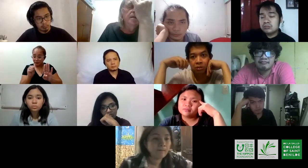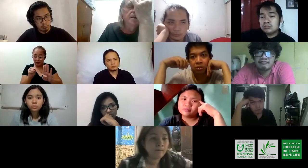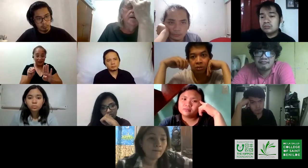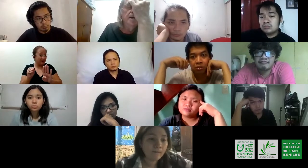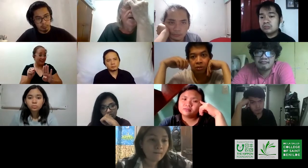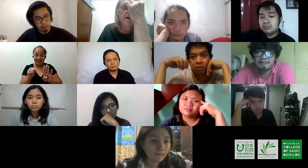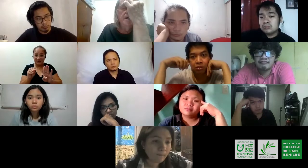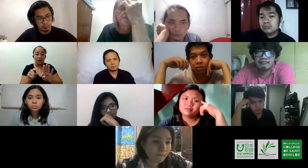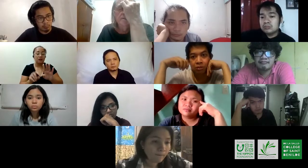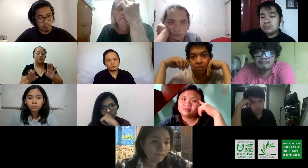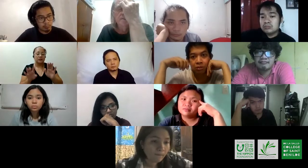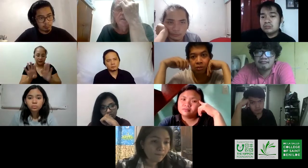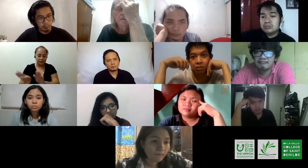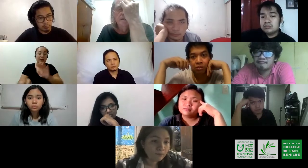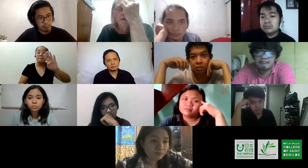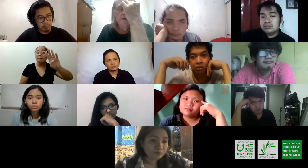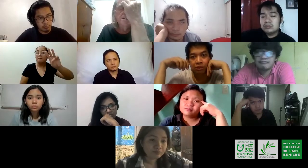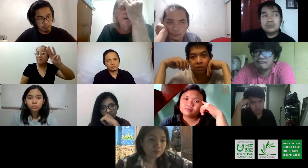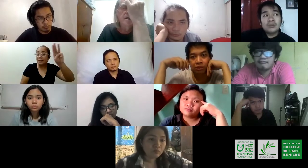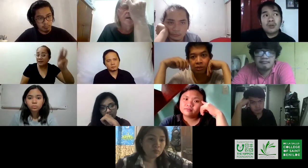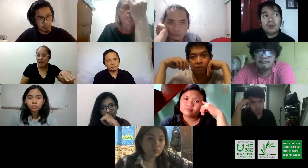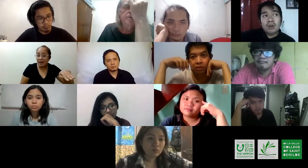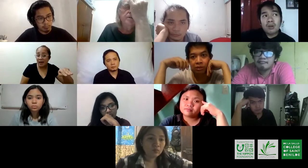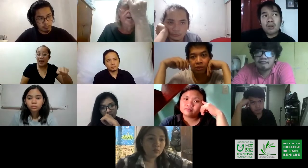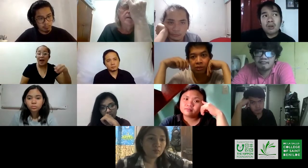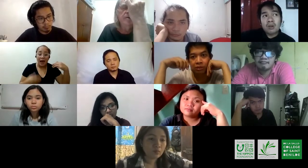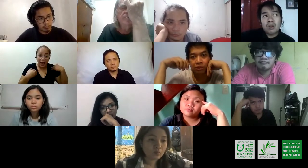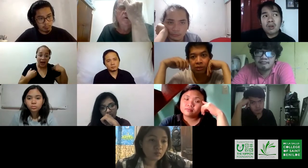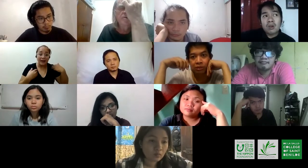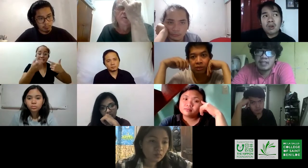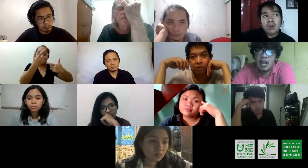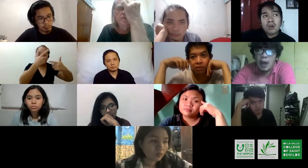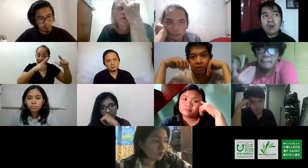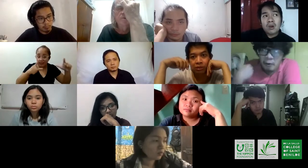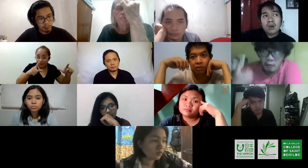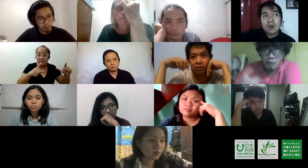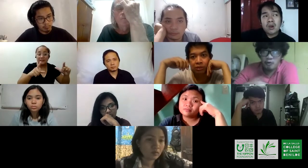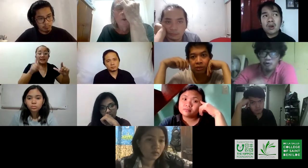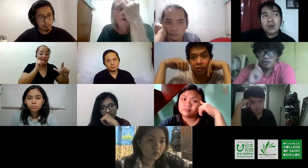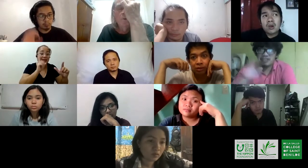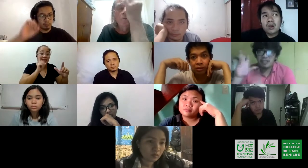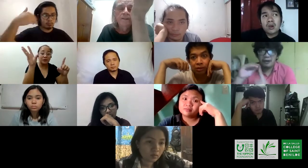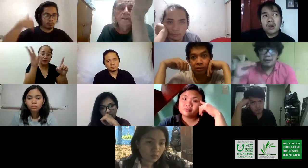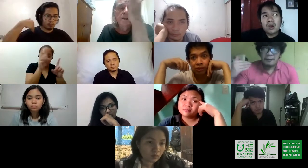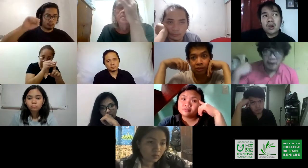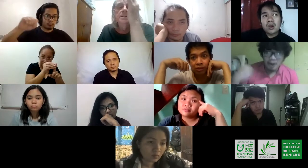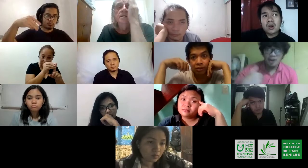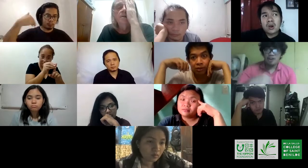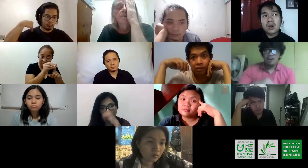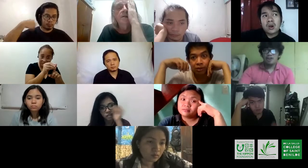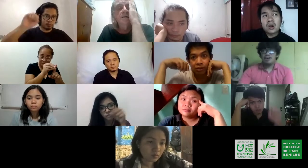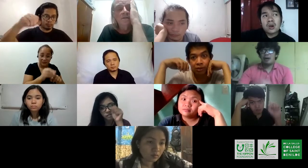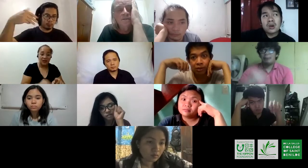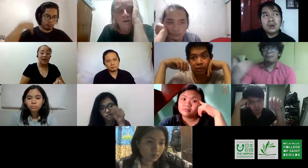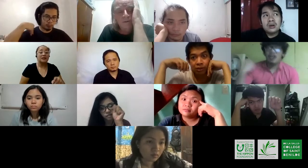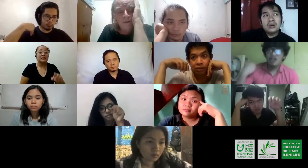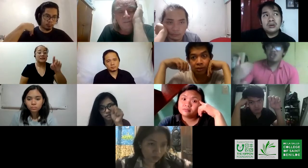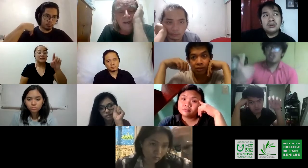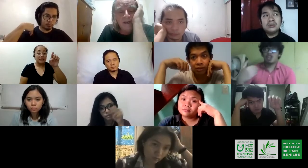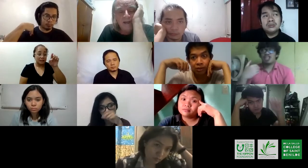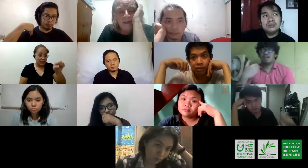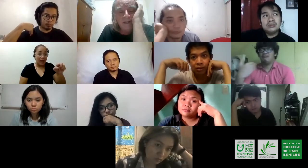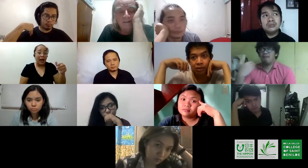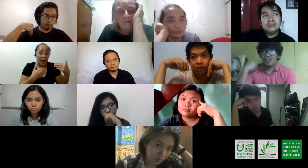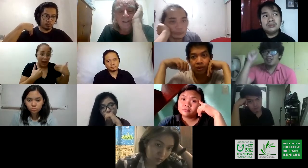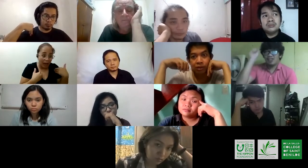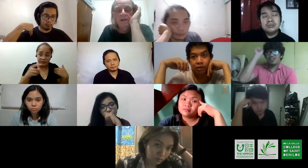Manila has a sign language and a deaf culture. So one does, the other doesn't. So it's